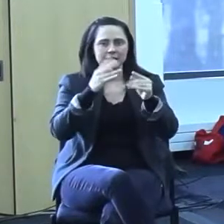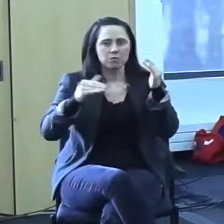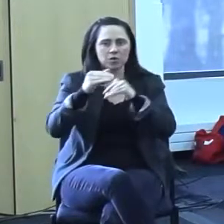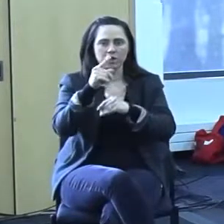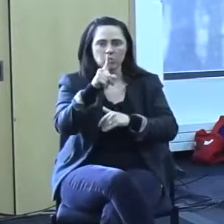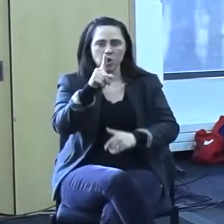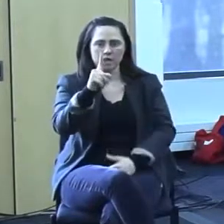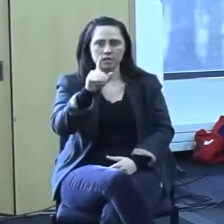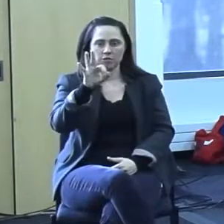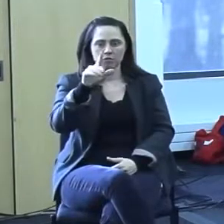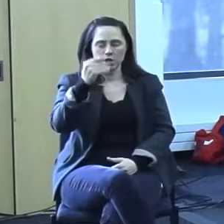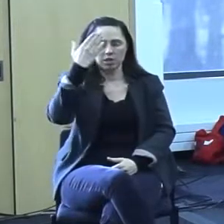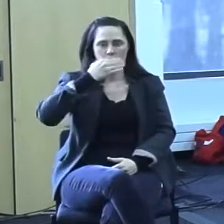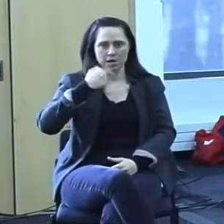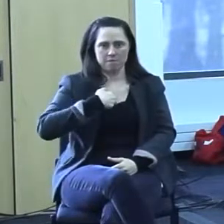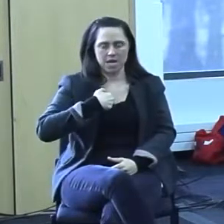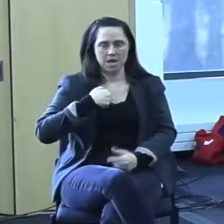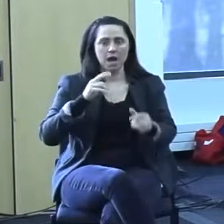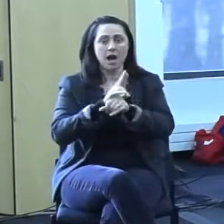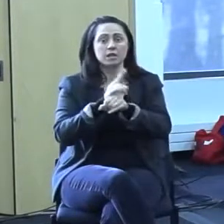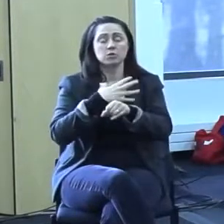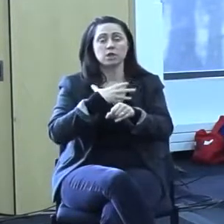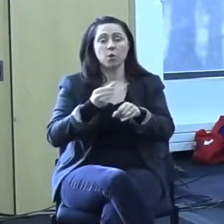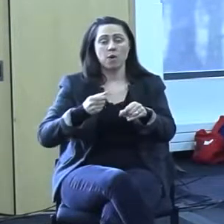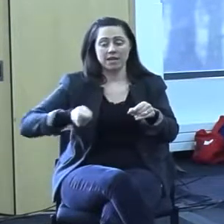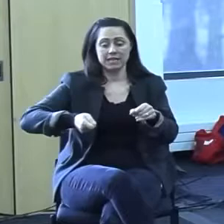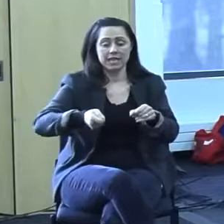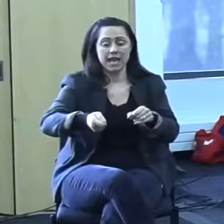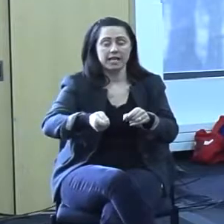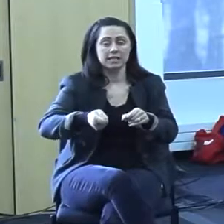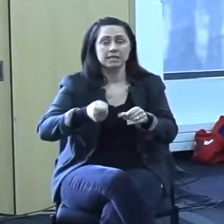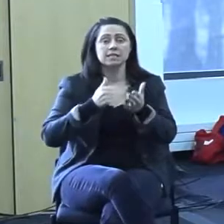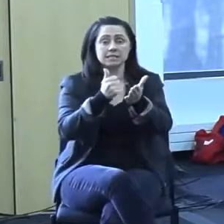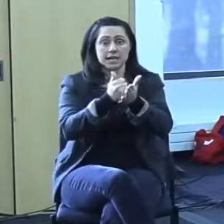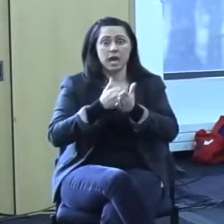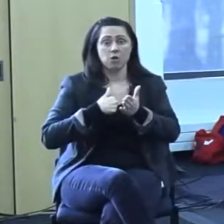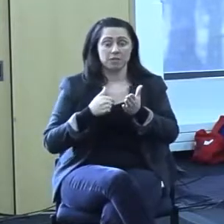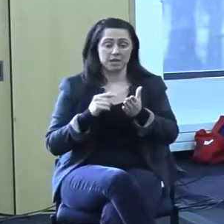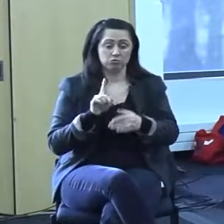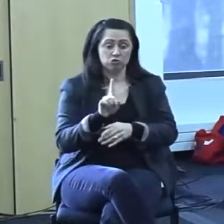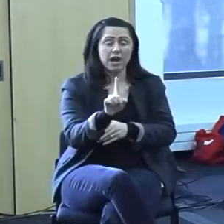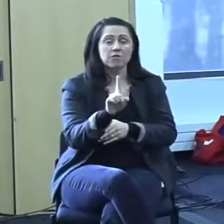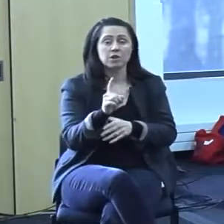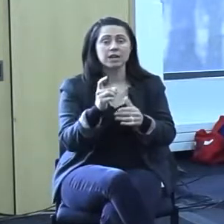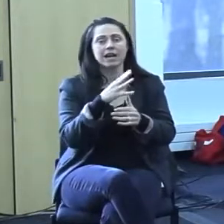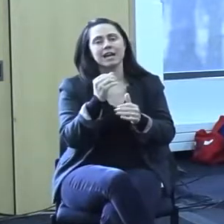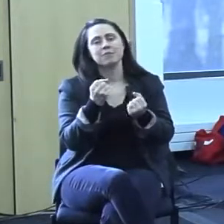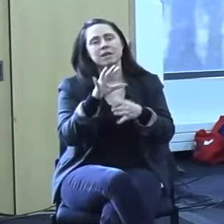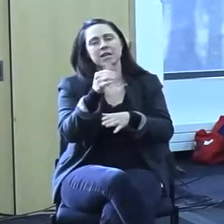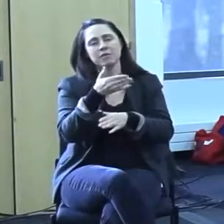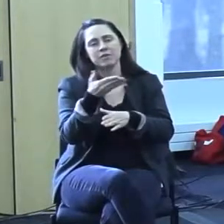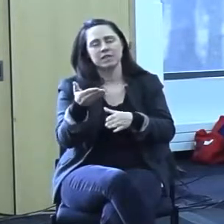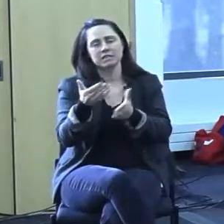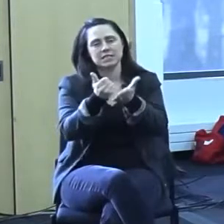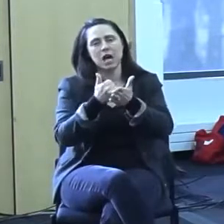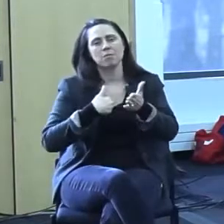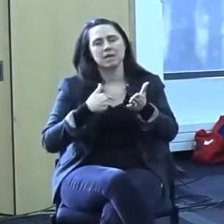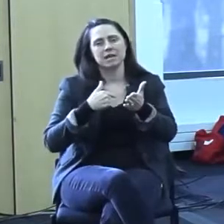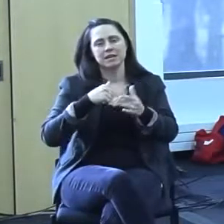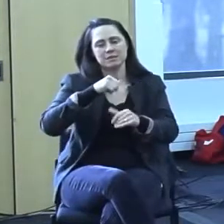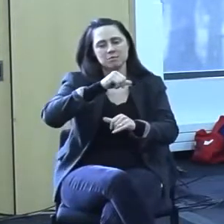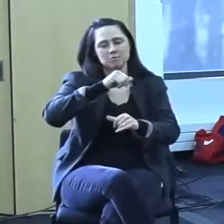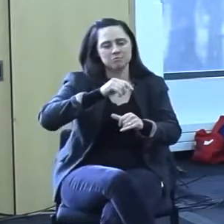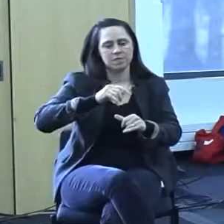use a white cane to help me travel, and many other things to help me get